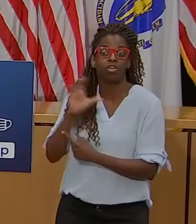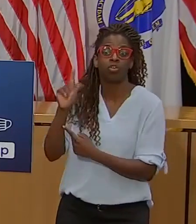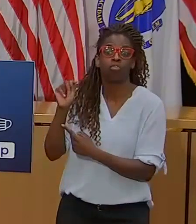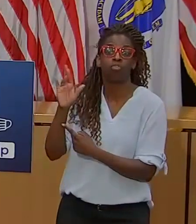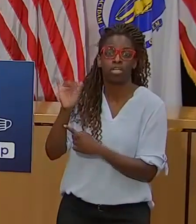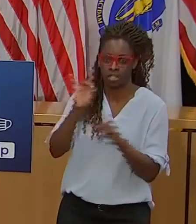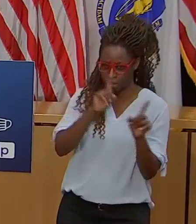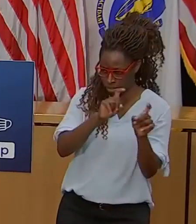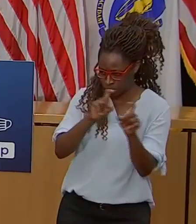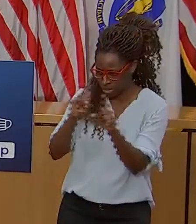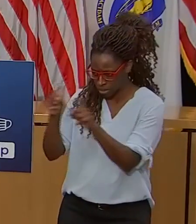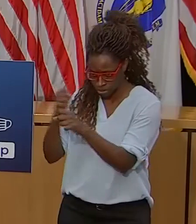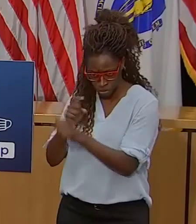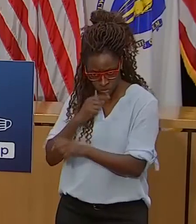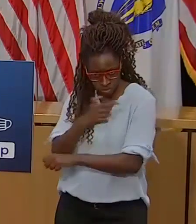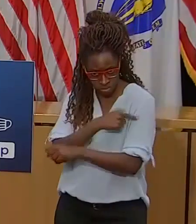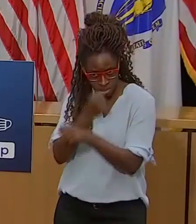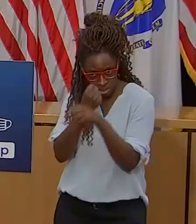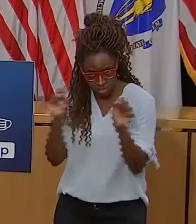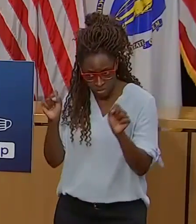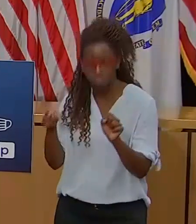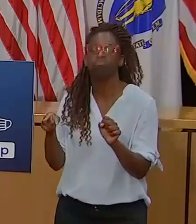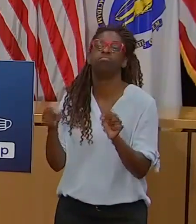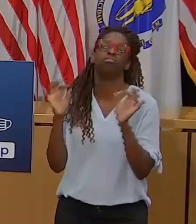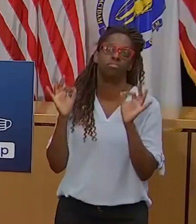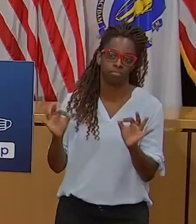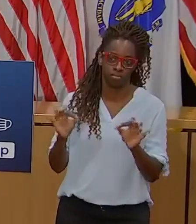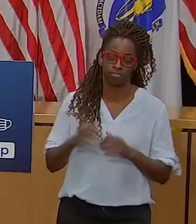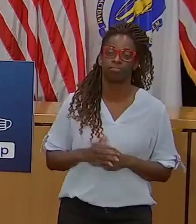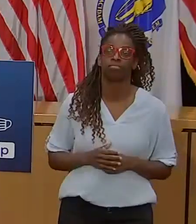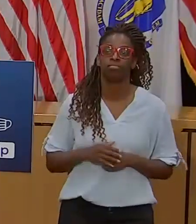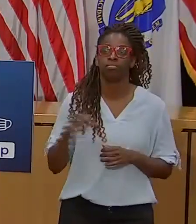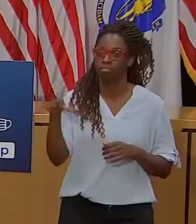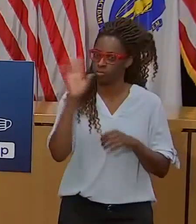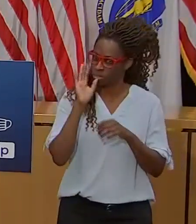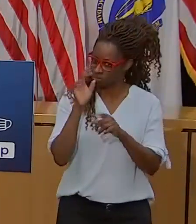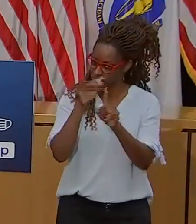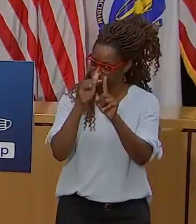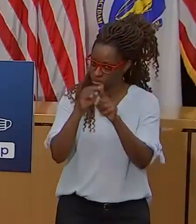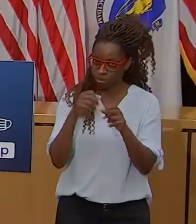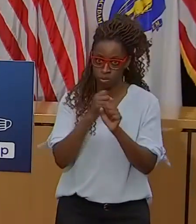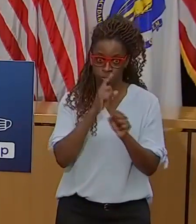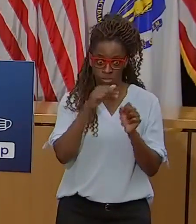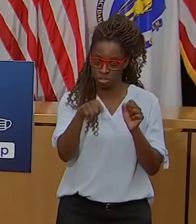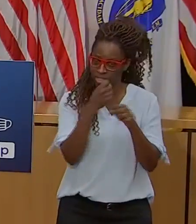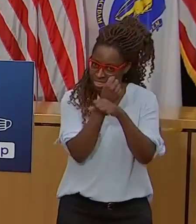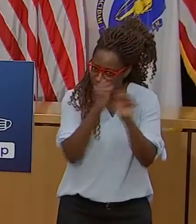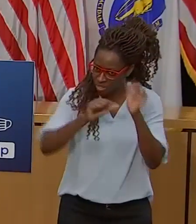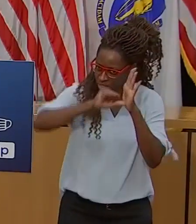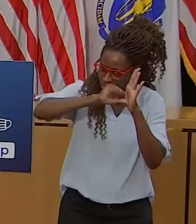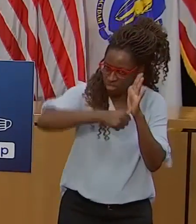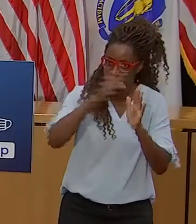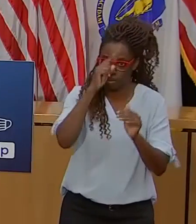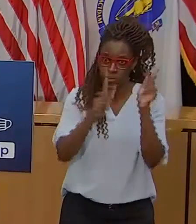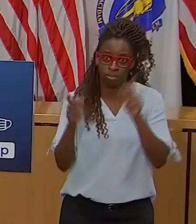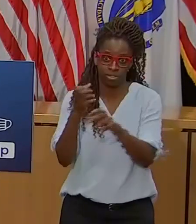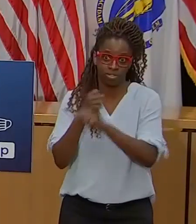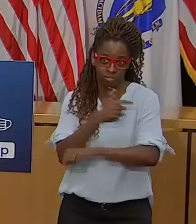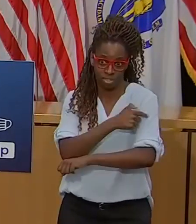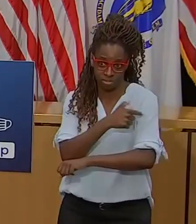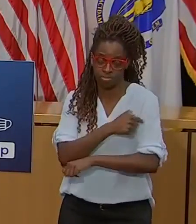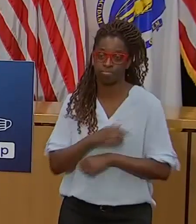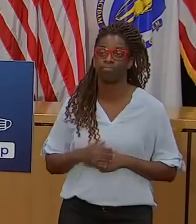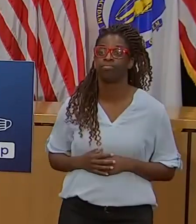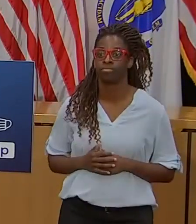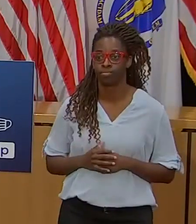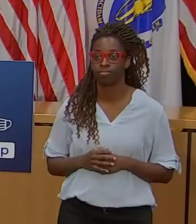Again, vaccines will be safe, and no one would distribute them if they weren't. Dr. Bittinger will have more to say on